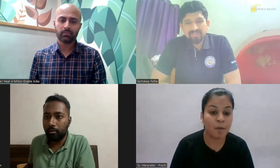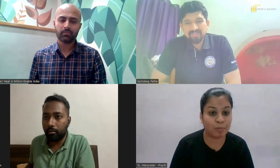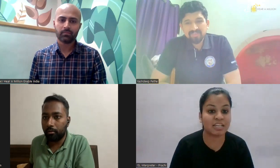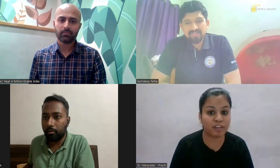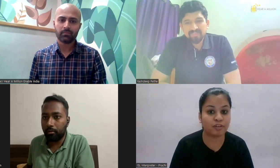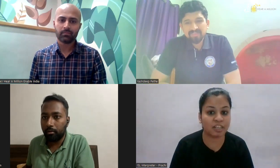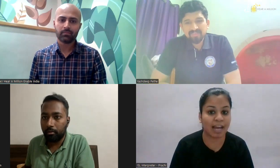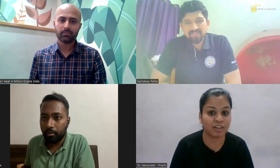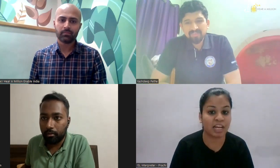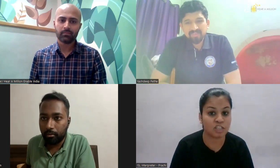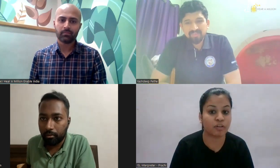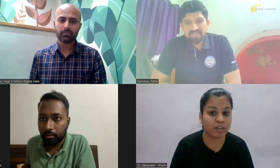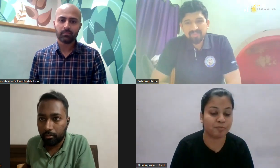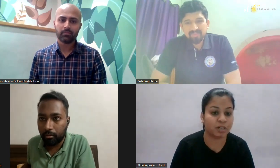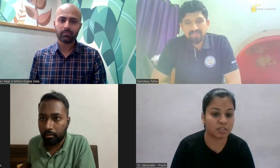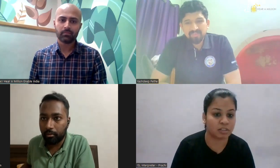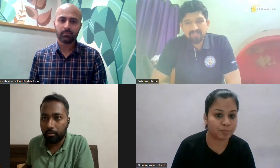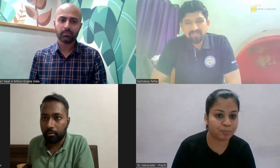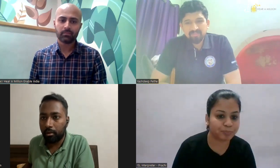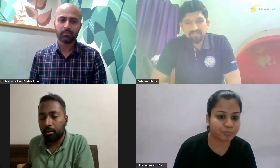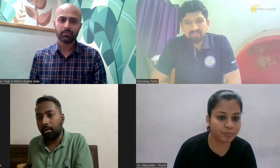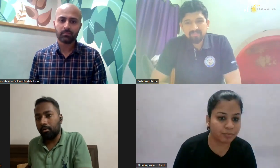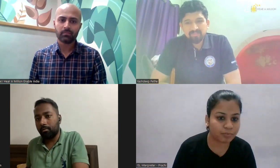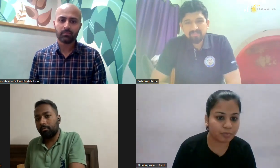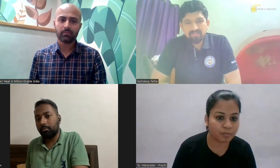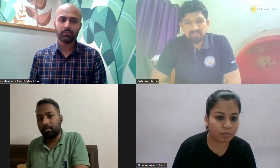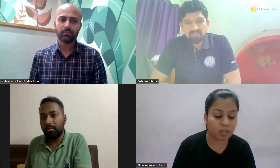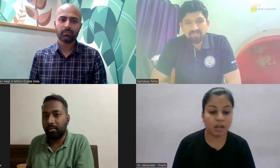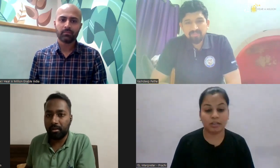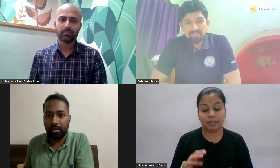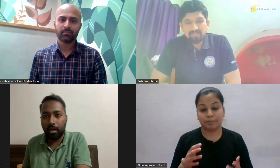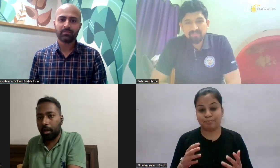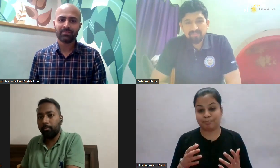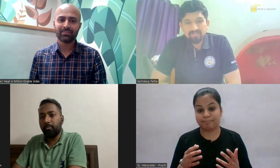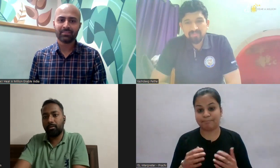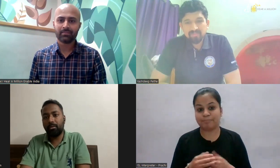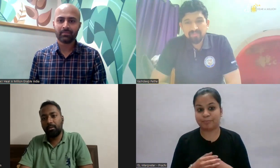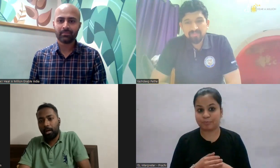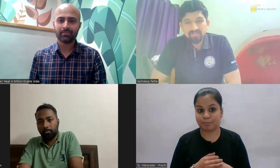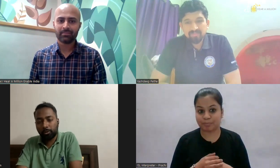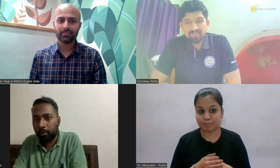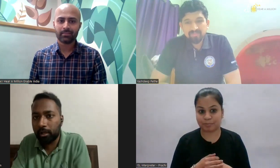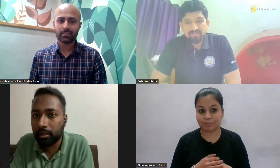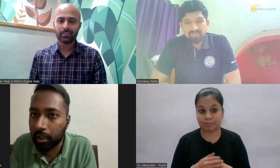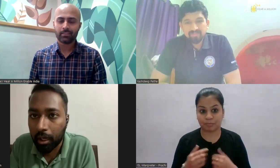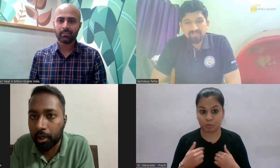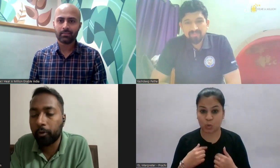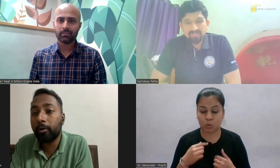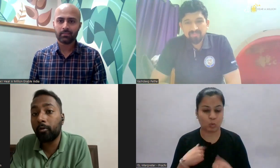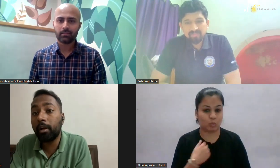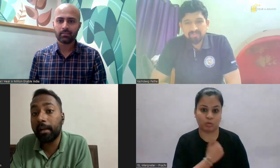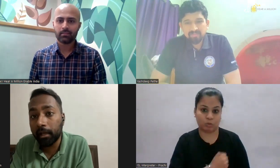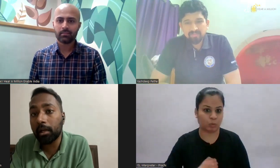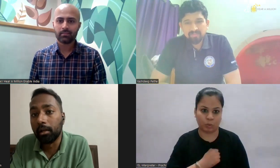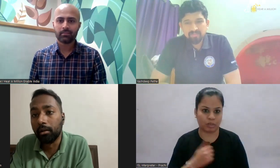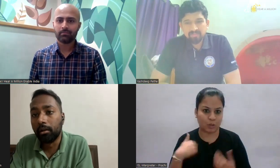person, basically for the driving license of a deaf person. Uh, I'm I'm sorry that I don't